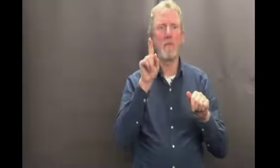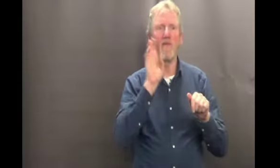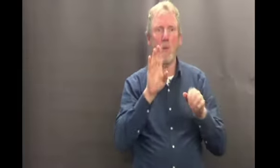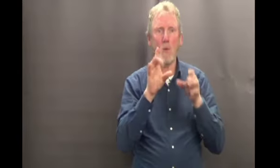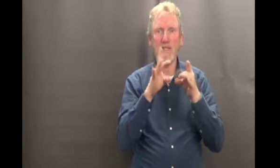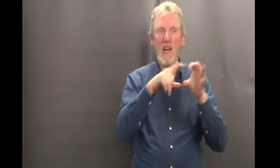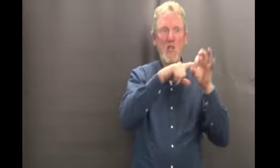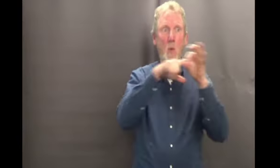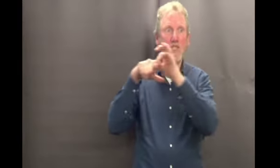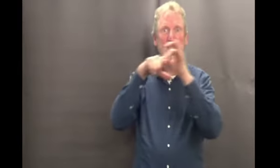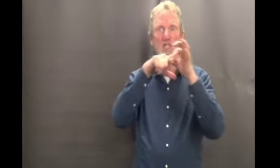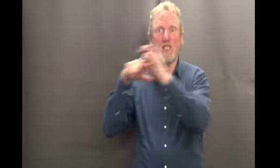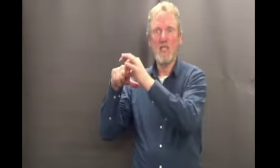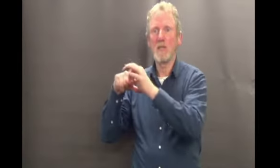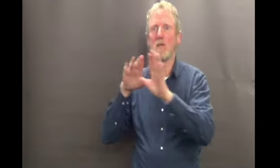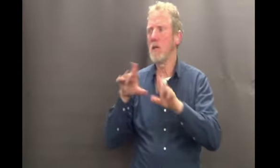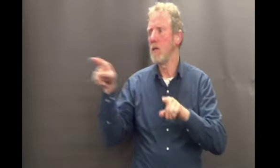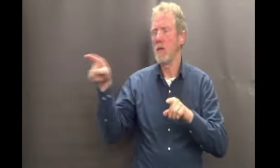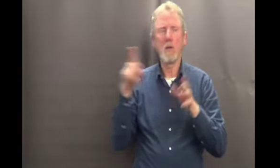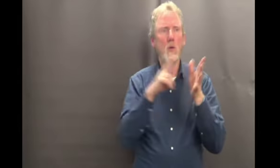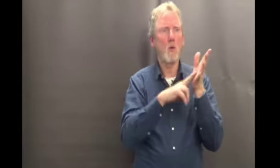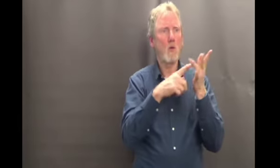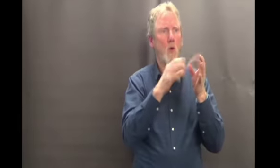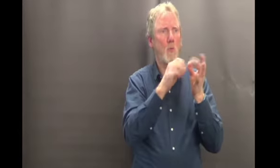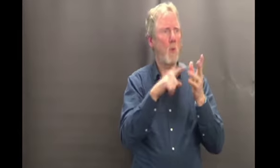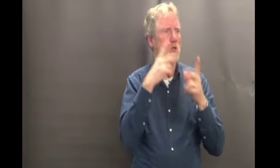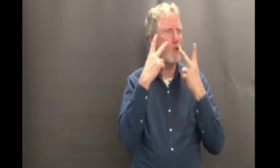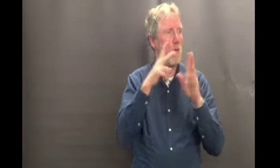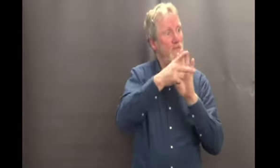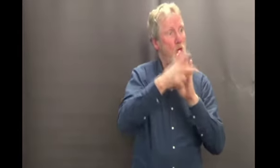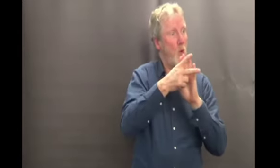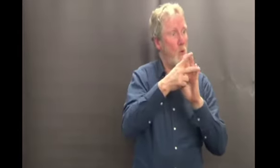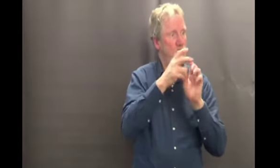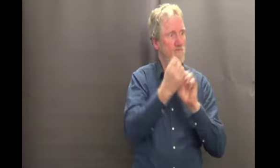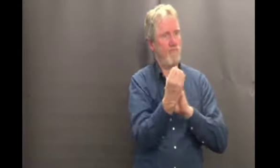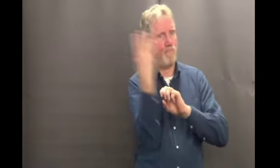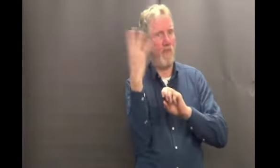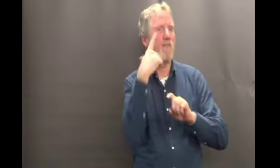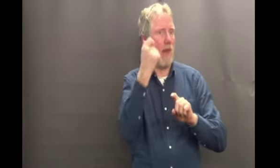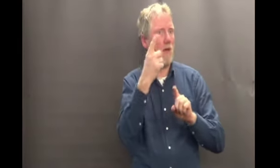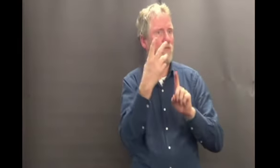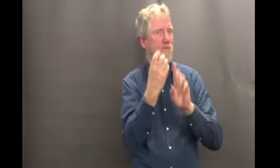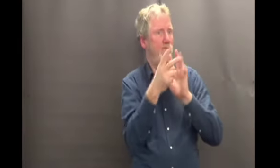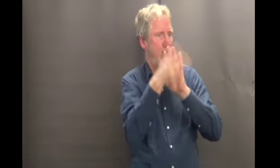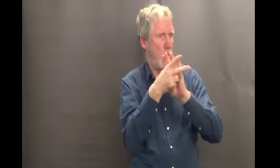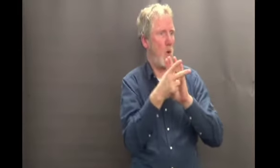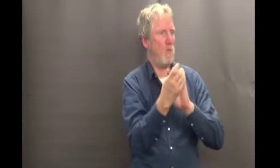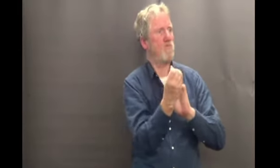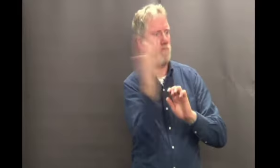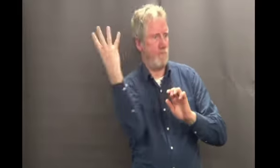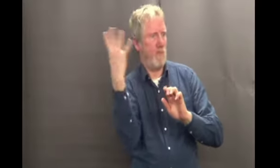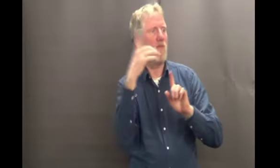So you're all back, seated. Before we open up the presentation to questions from the